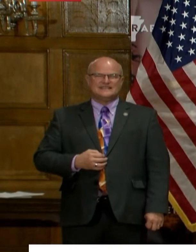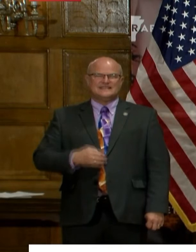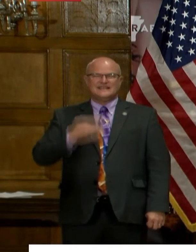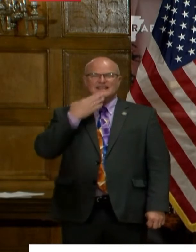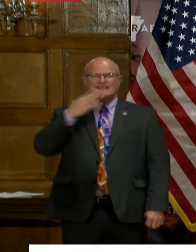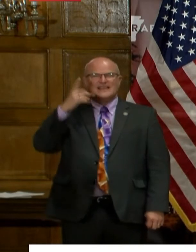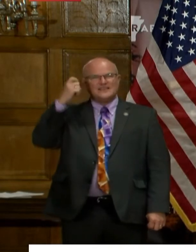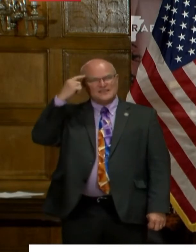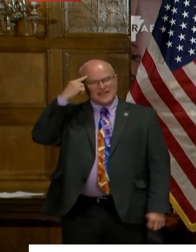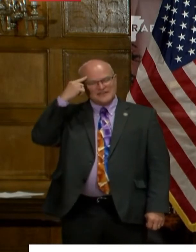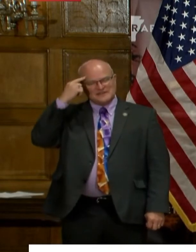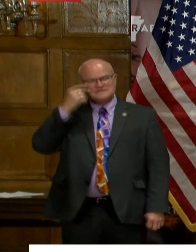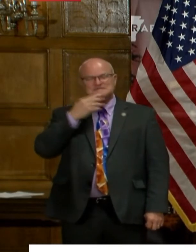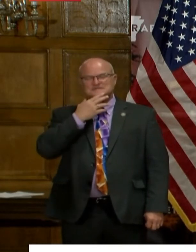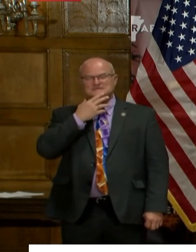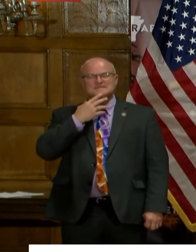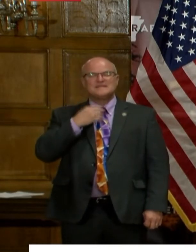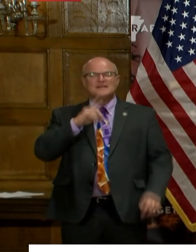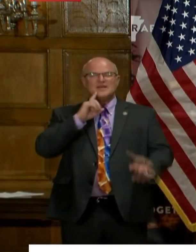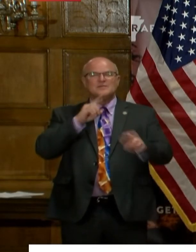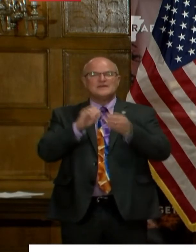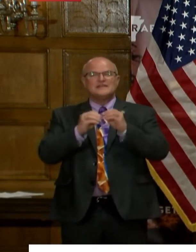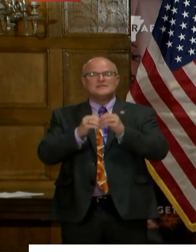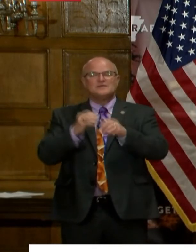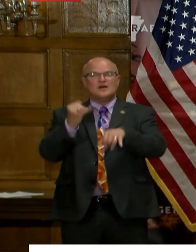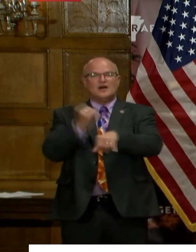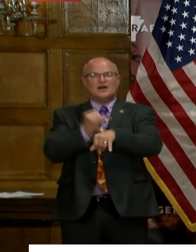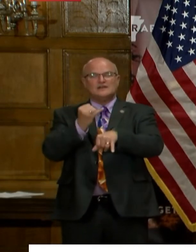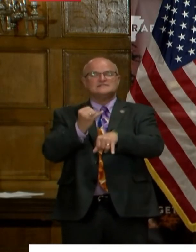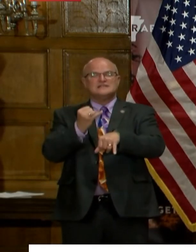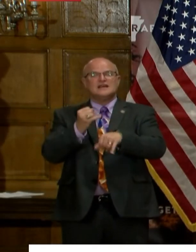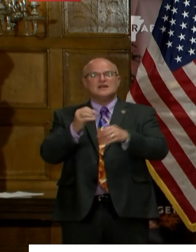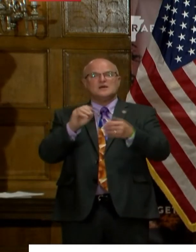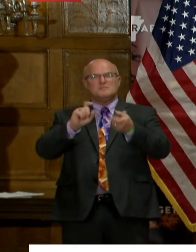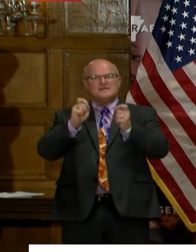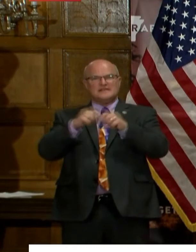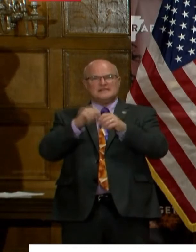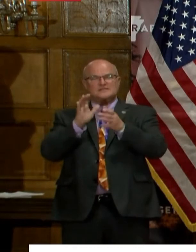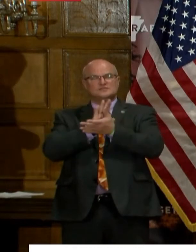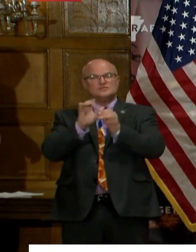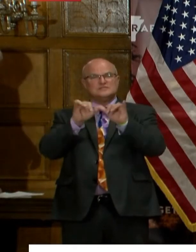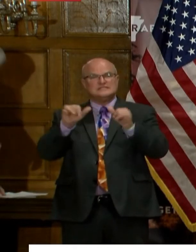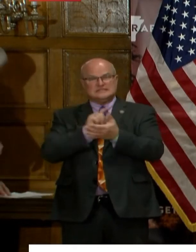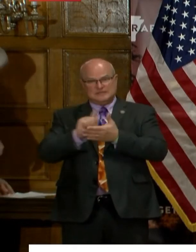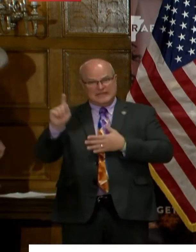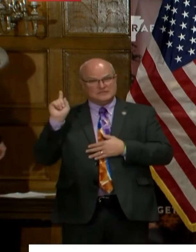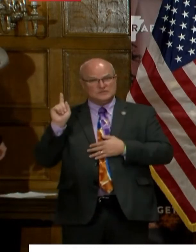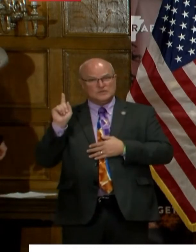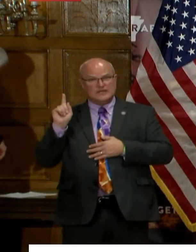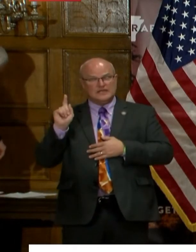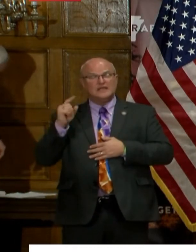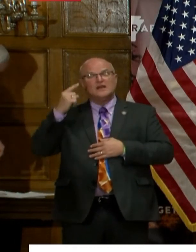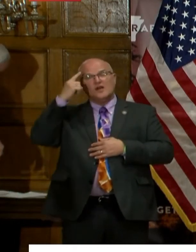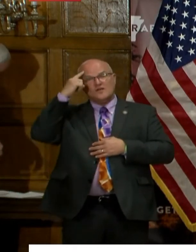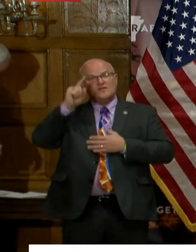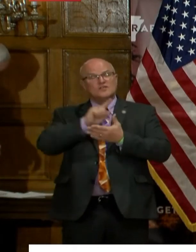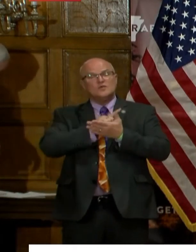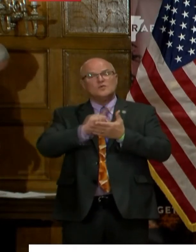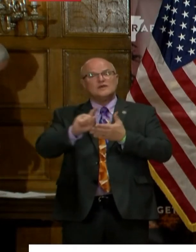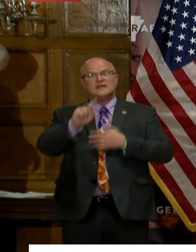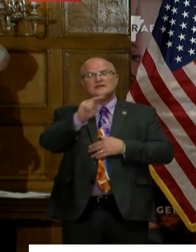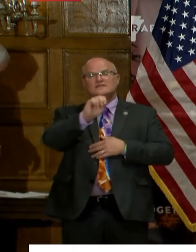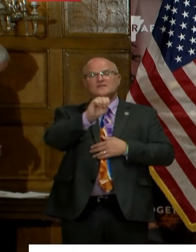Thank you, Governor. I'll report on the number of on-site modifications that we saw in our school system last week. For the week